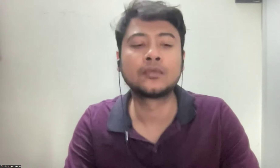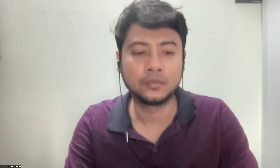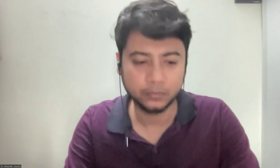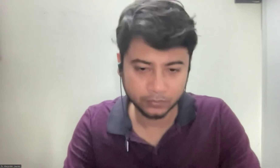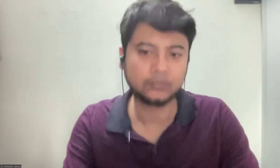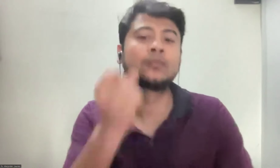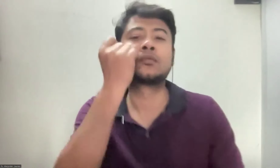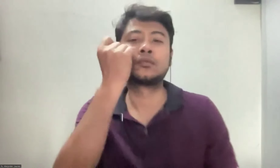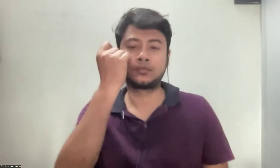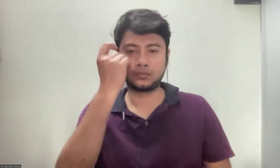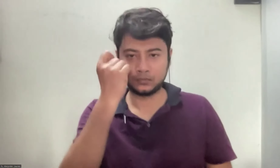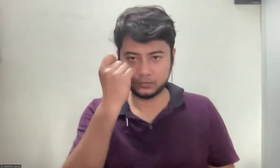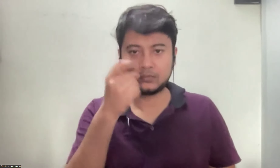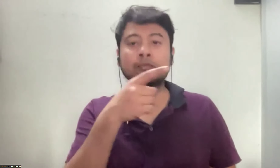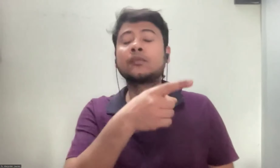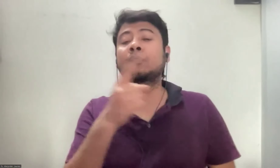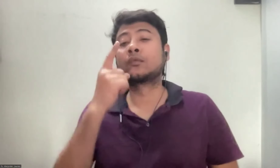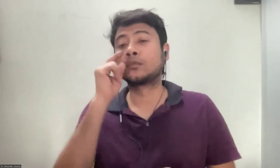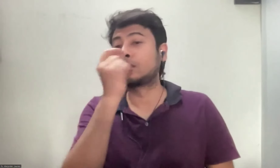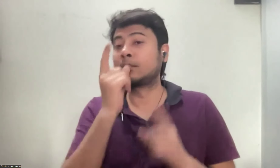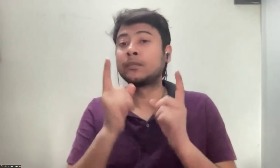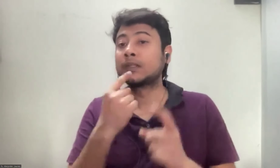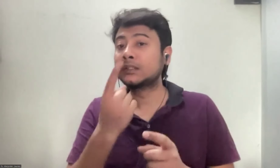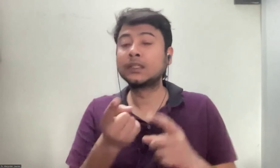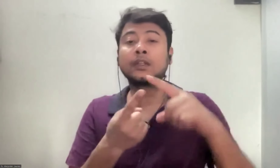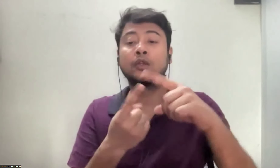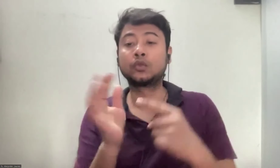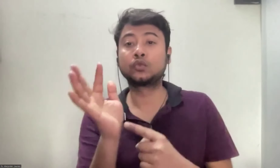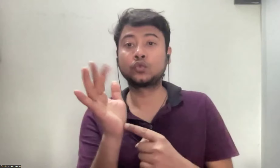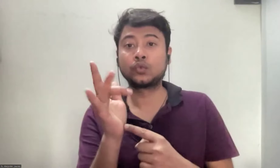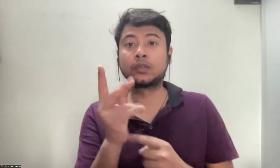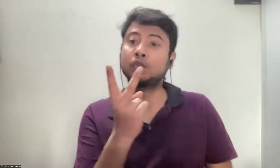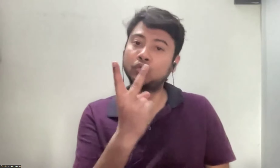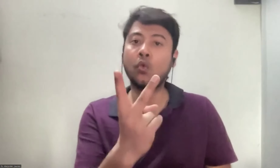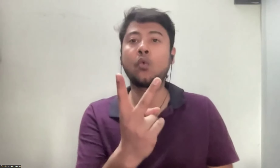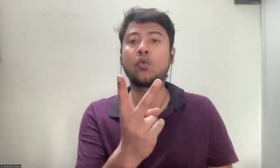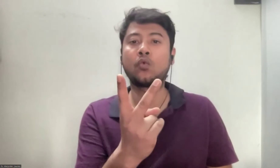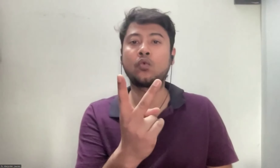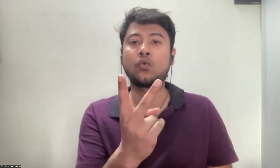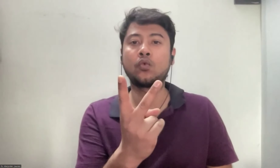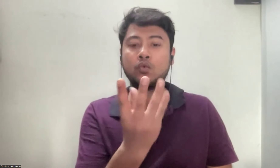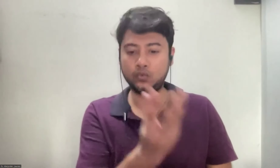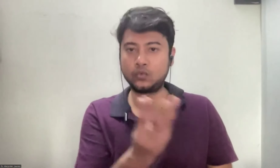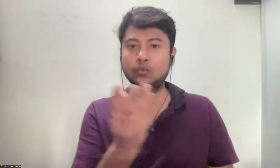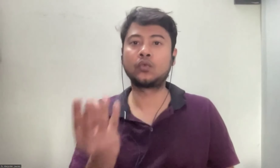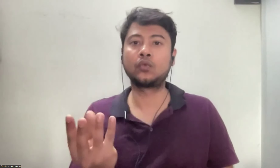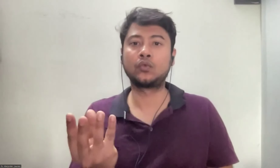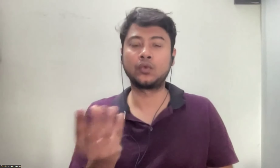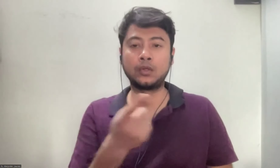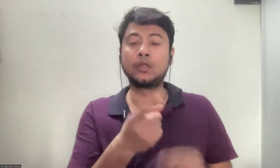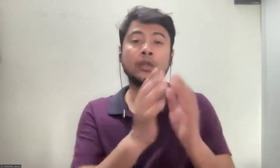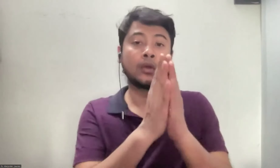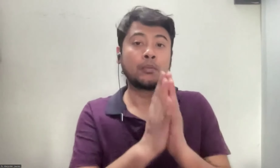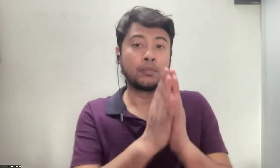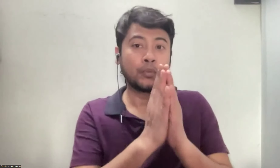one can go inside the altar and the altar one can go outside. That is if possible. If otherwise, one plant outside